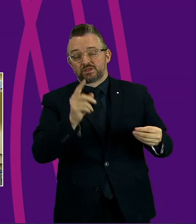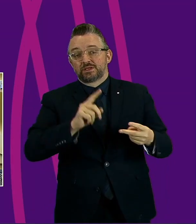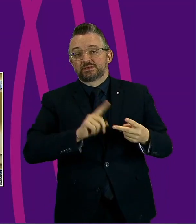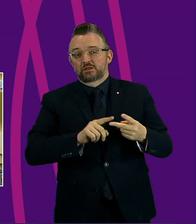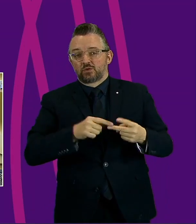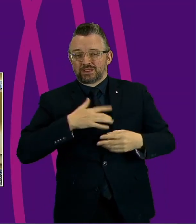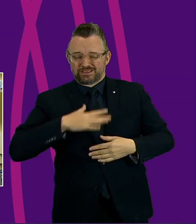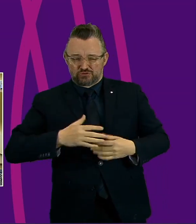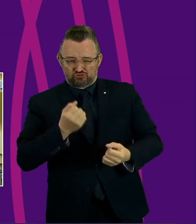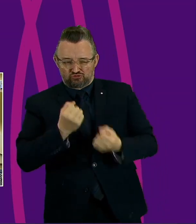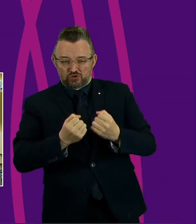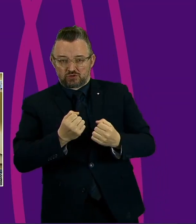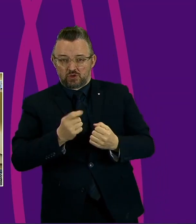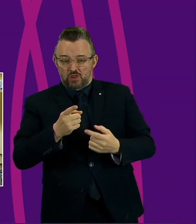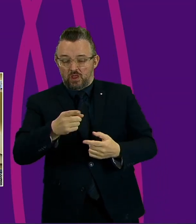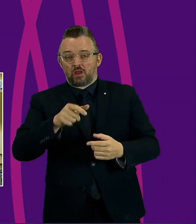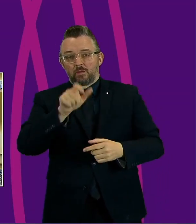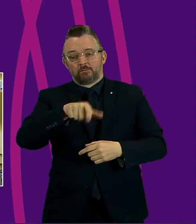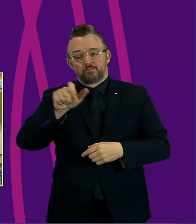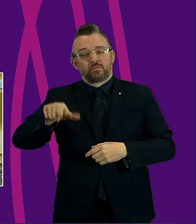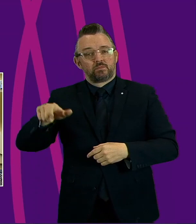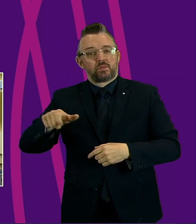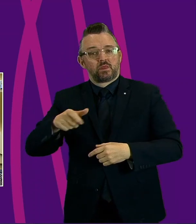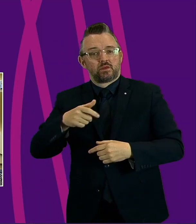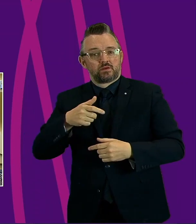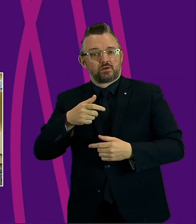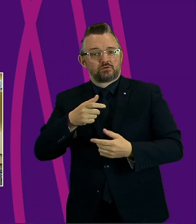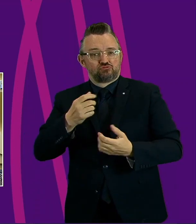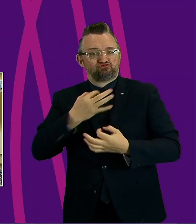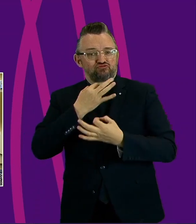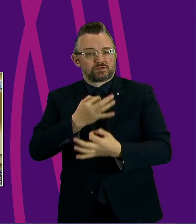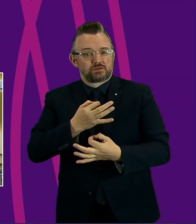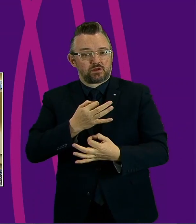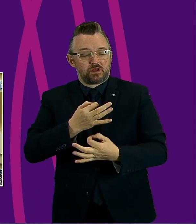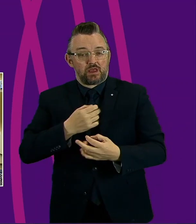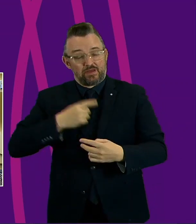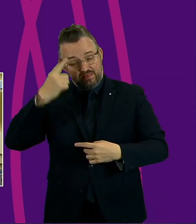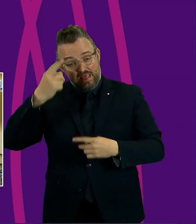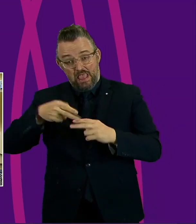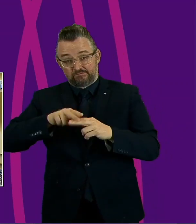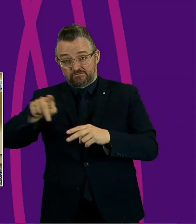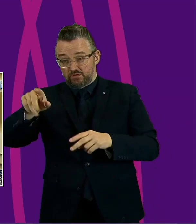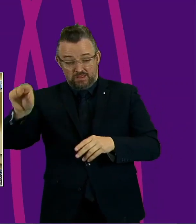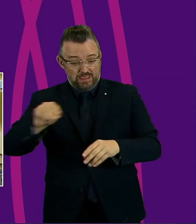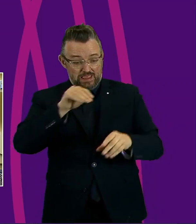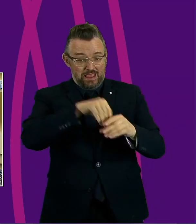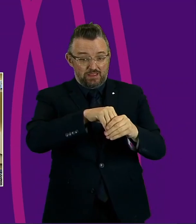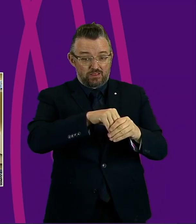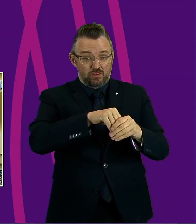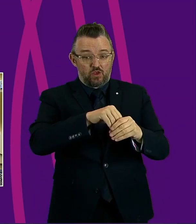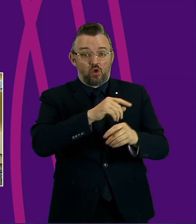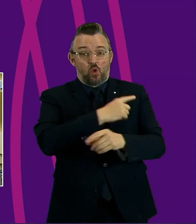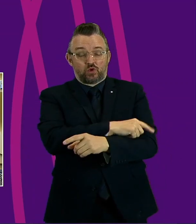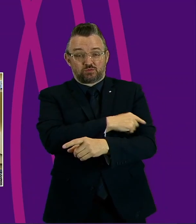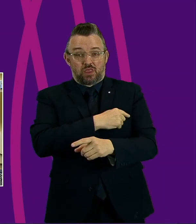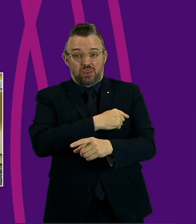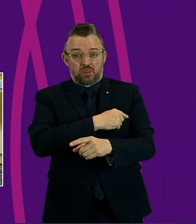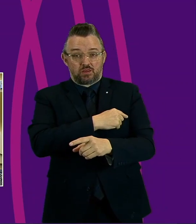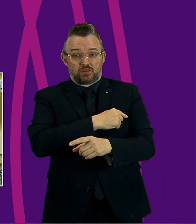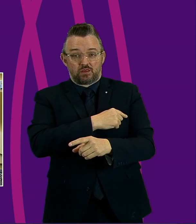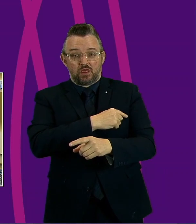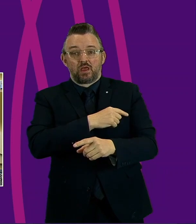judgments about the risk to patients and whether that risk would have been greater taking them into hospital, bringing them